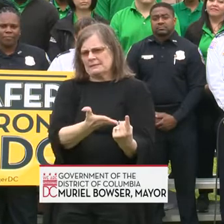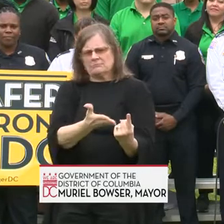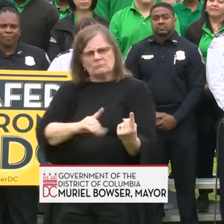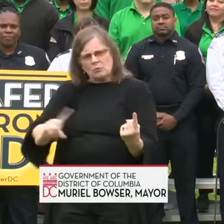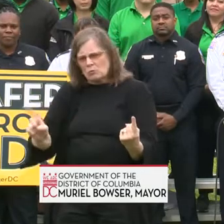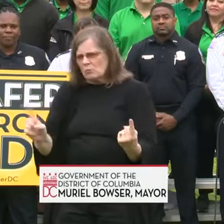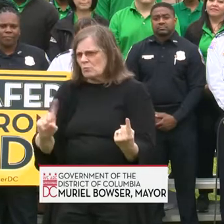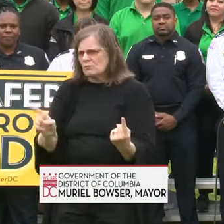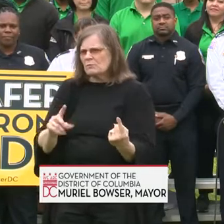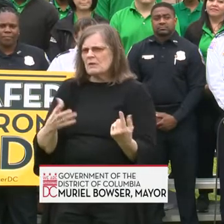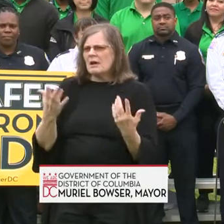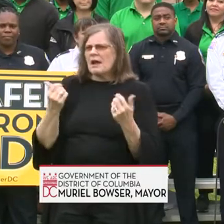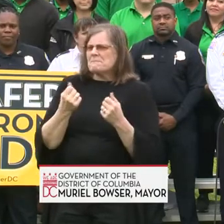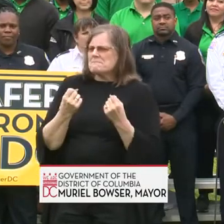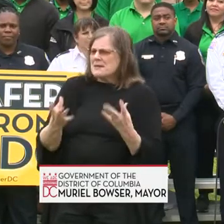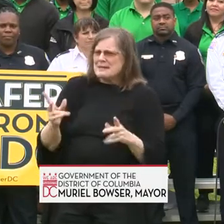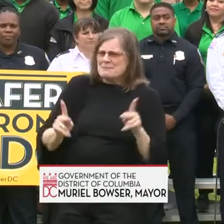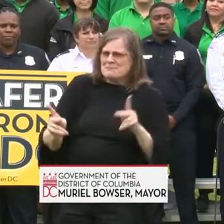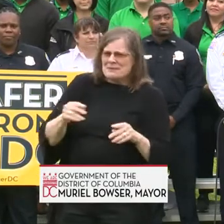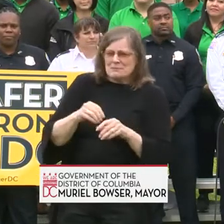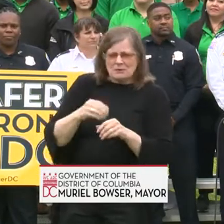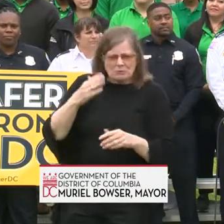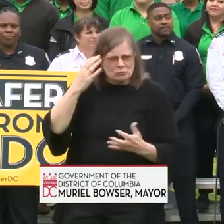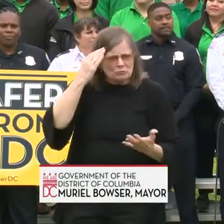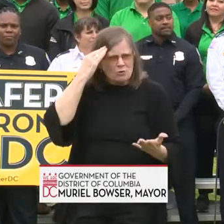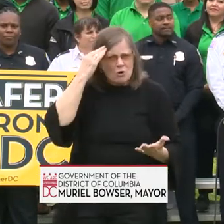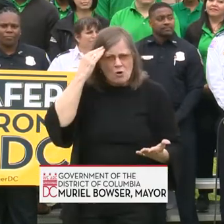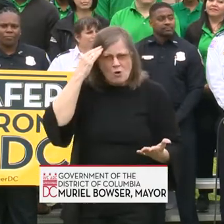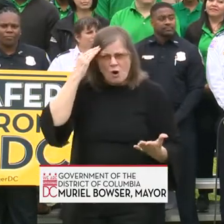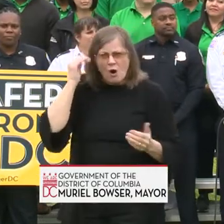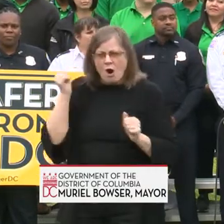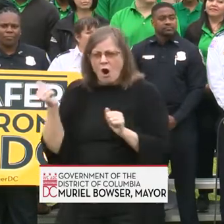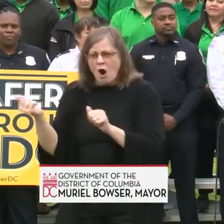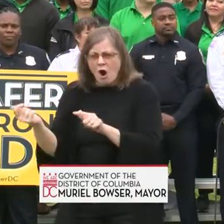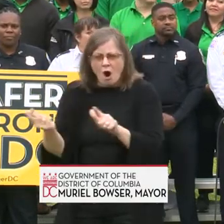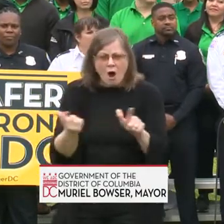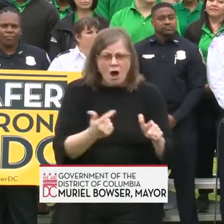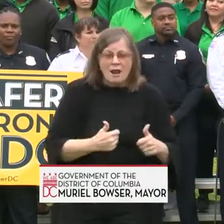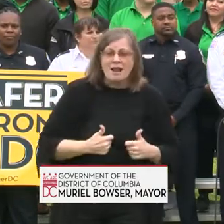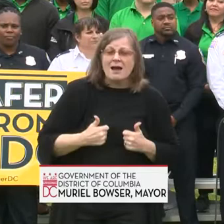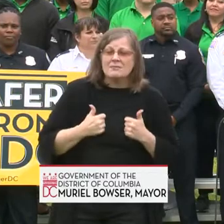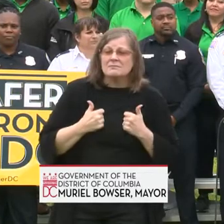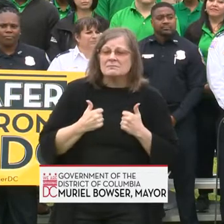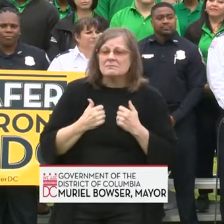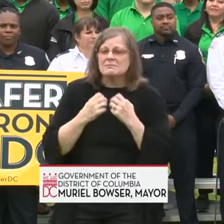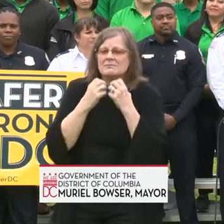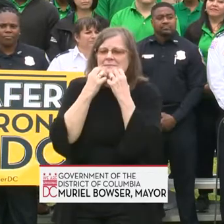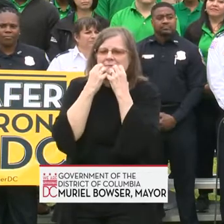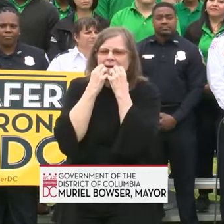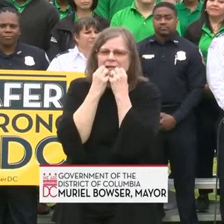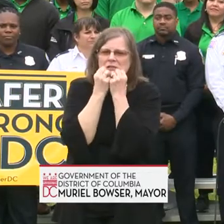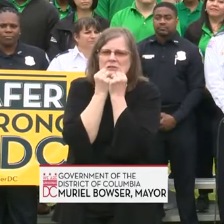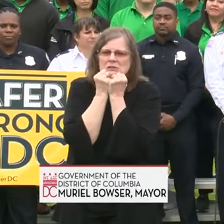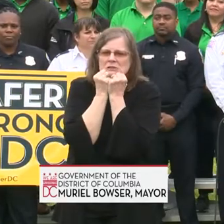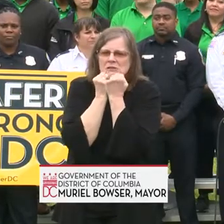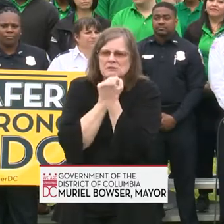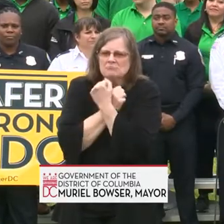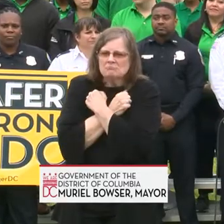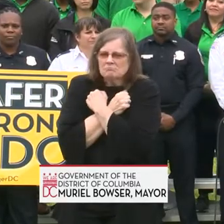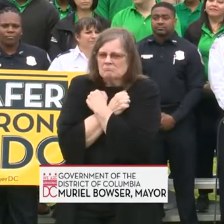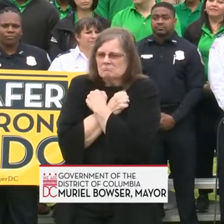our community to know that every life matters and that justice